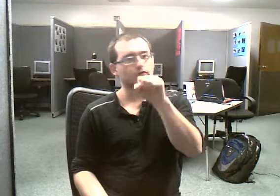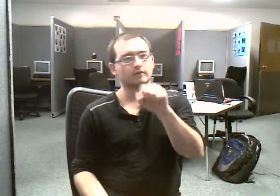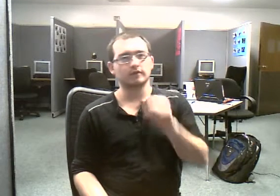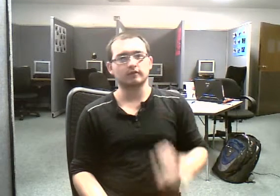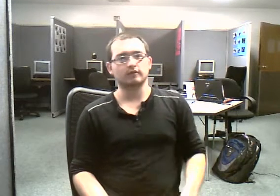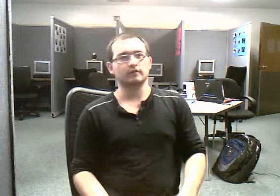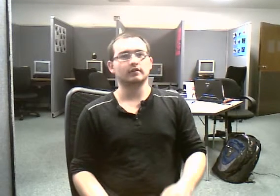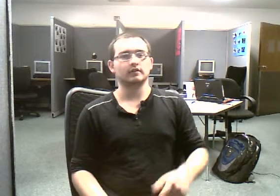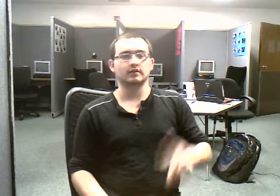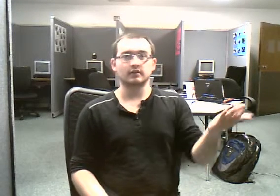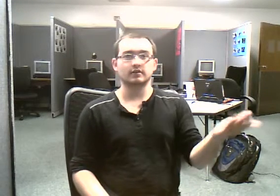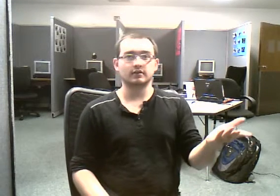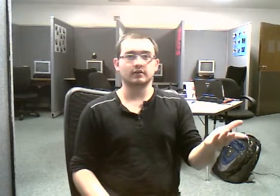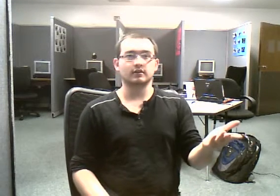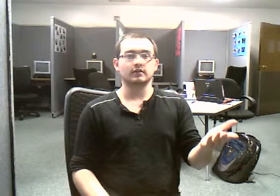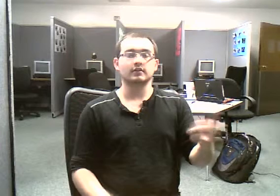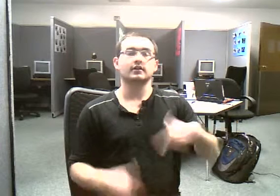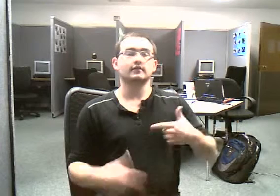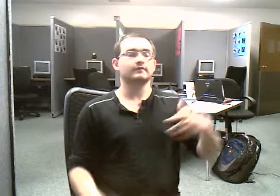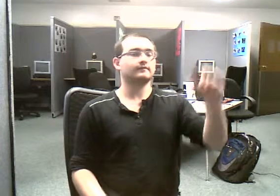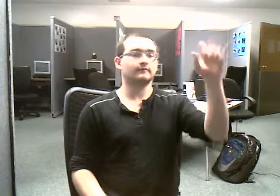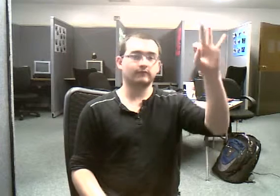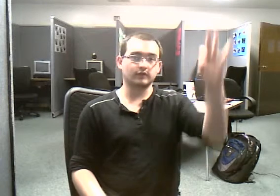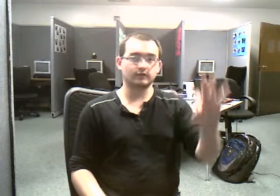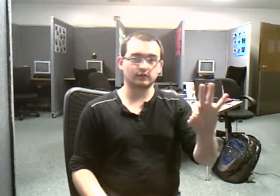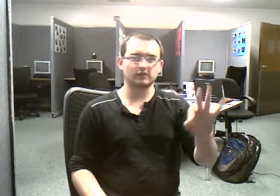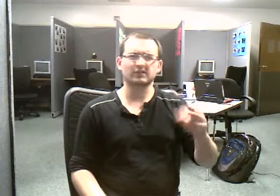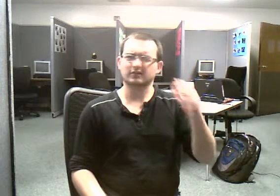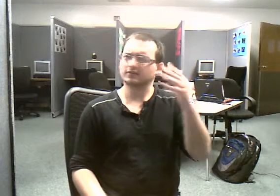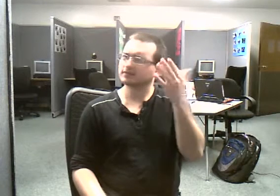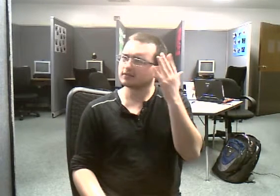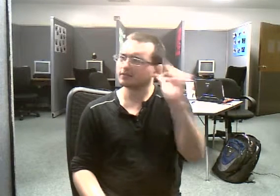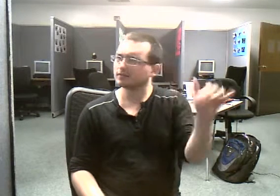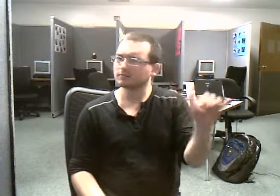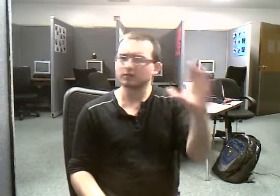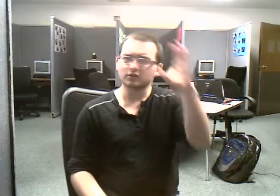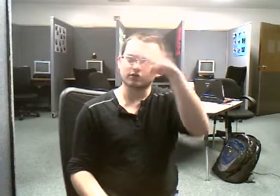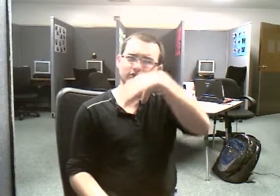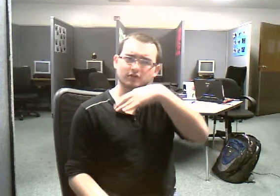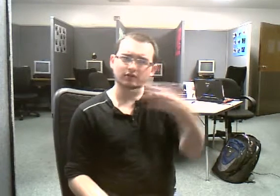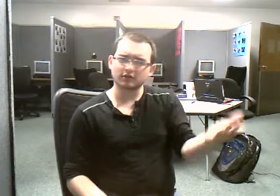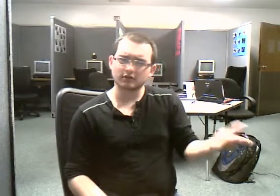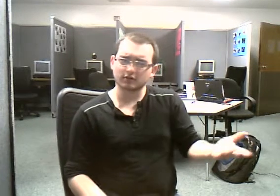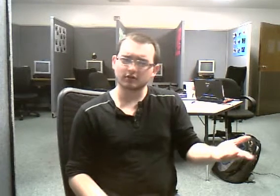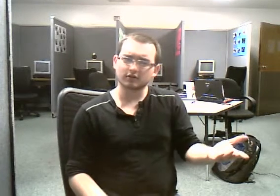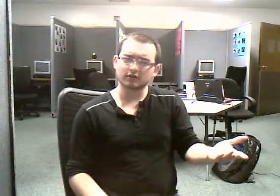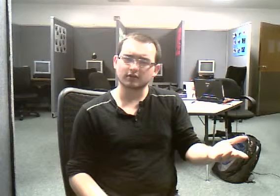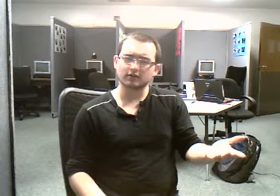This may seem like a strange topic for a more or less technical discussion, but in